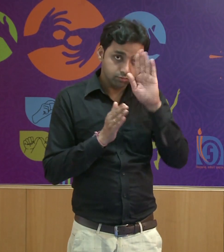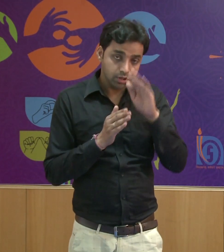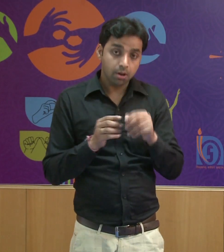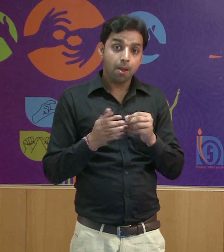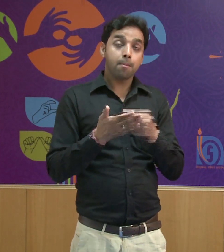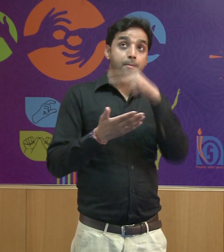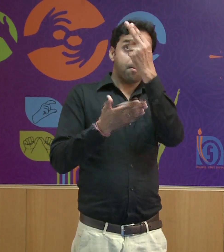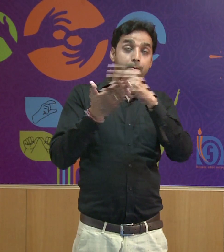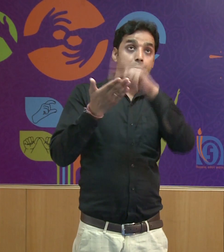paintings,